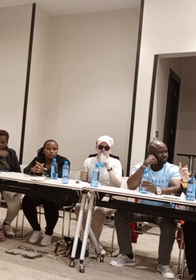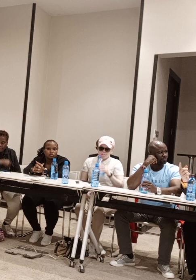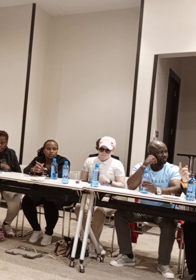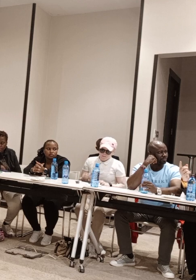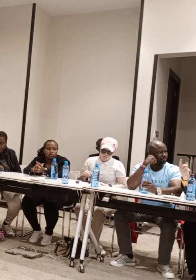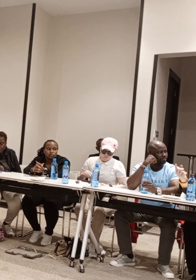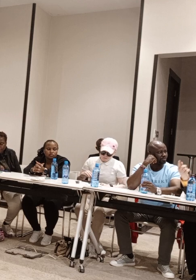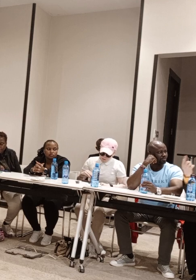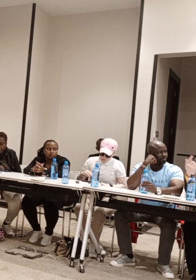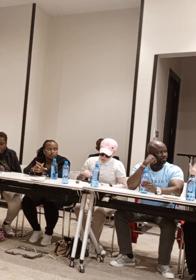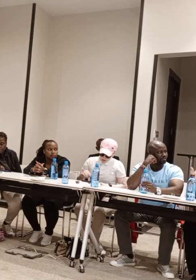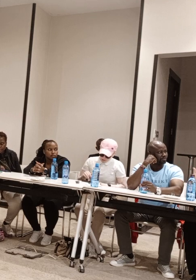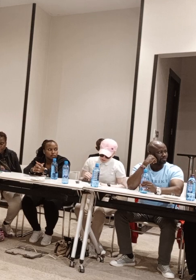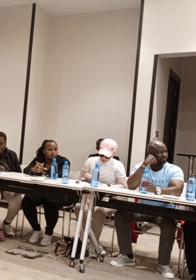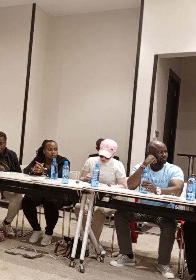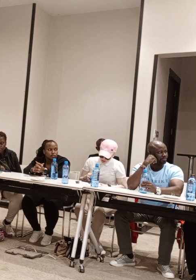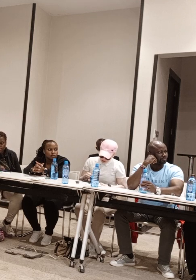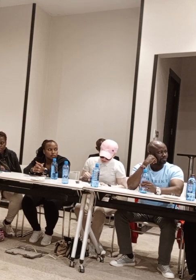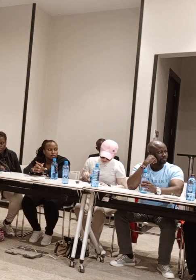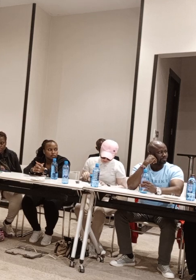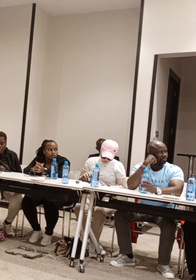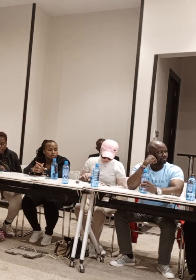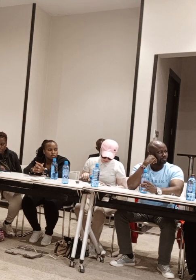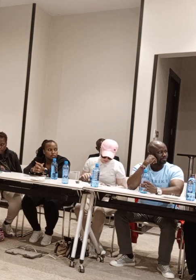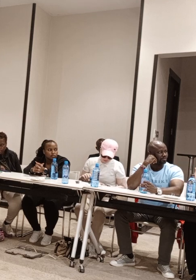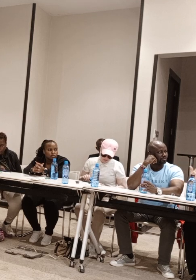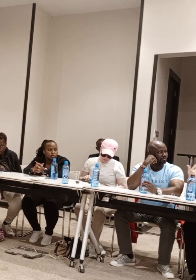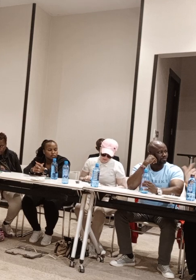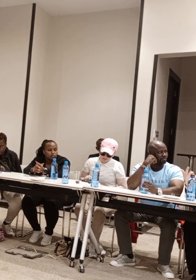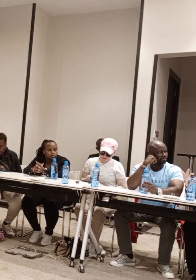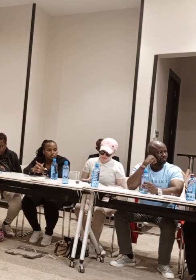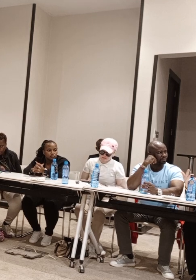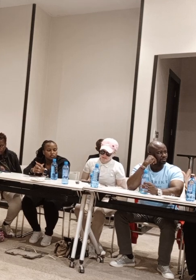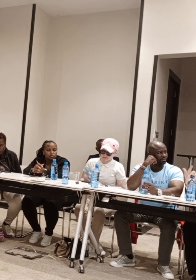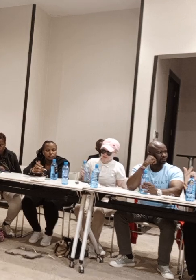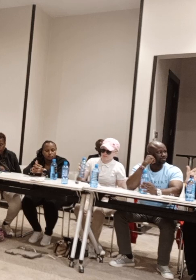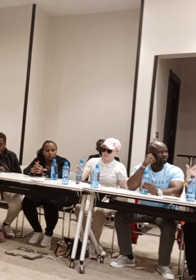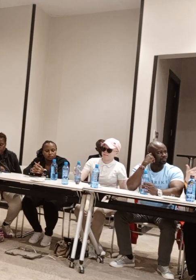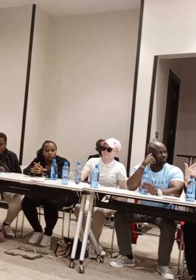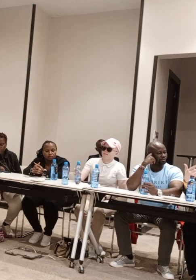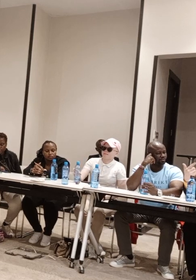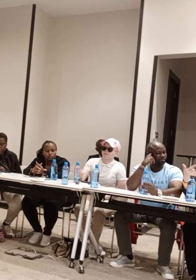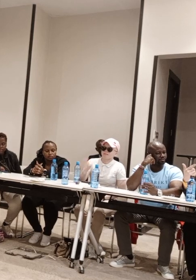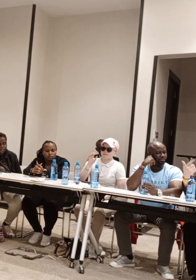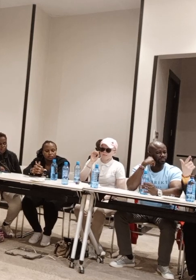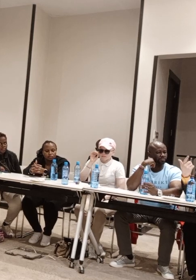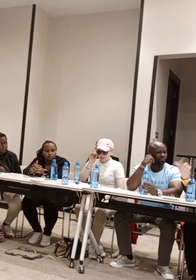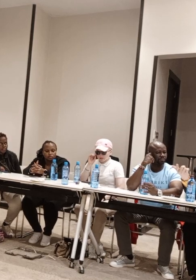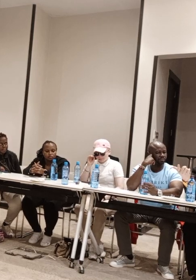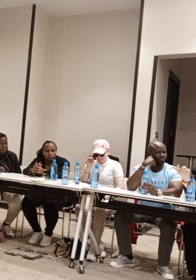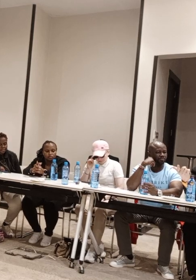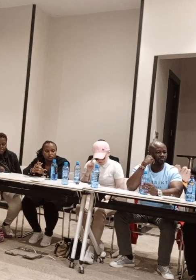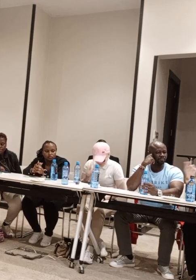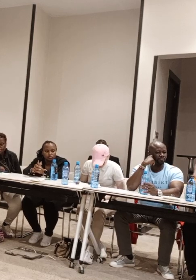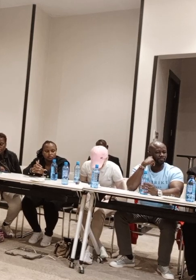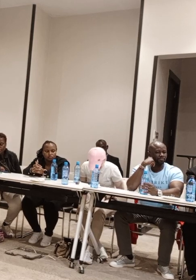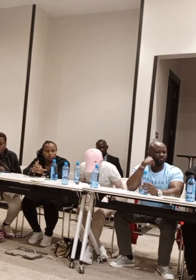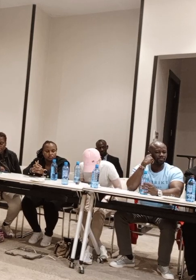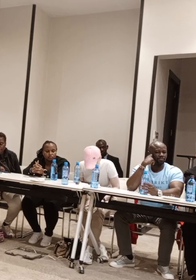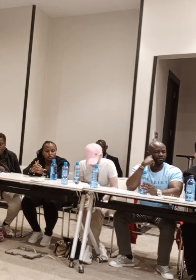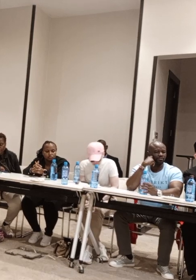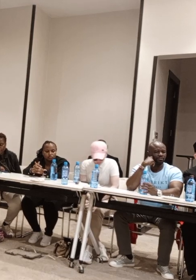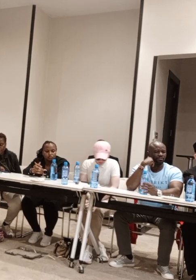angrily, this man has a respect of Kenyans. He was a potential president, and I have had a working relationship with him. But he's